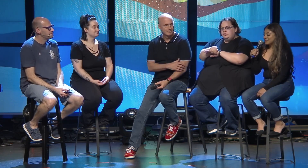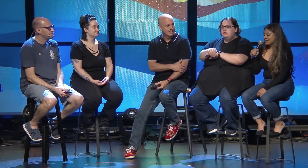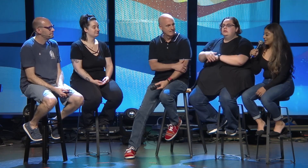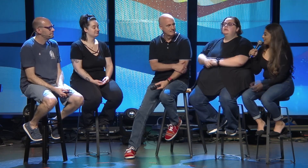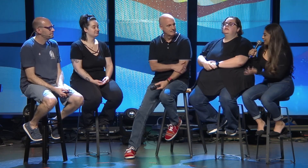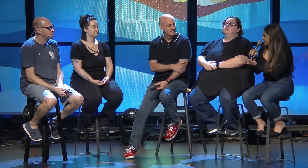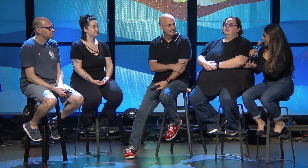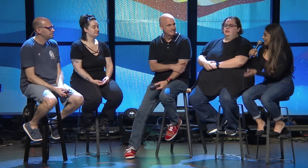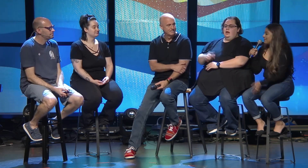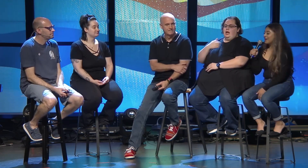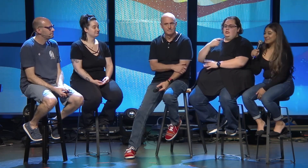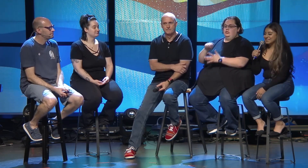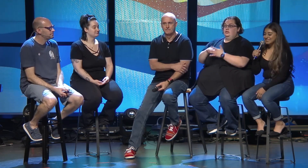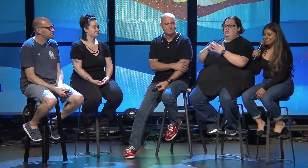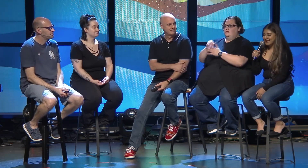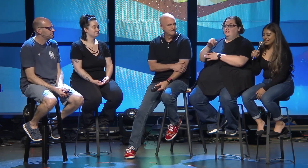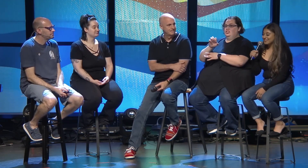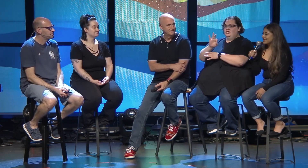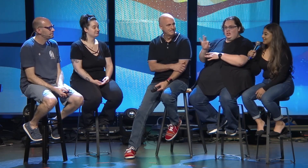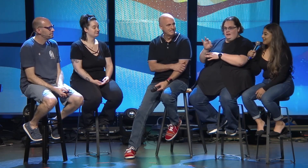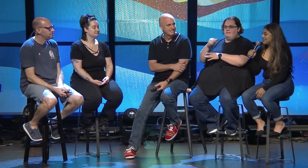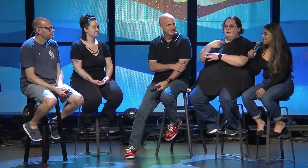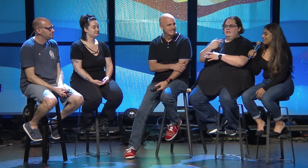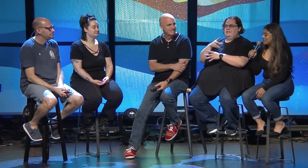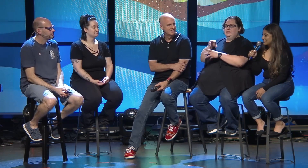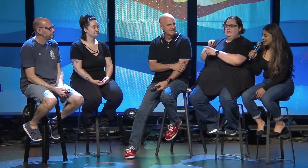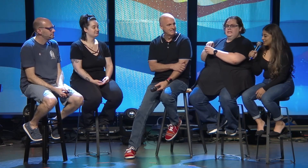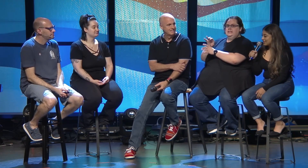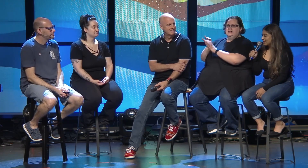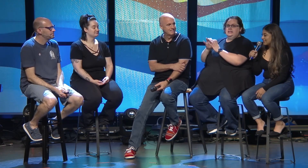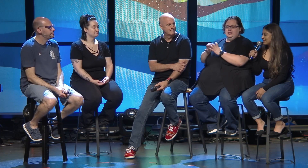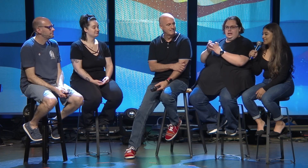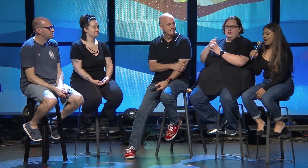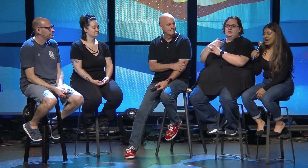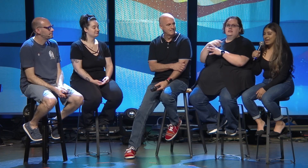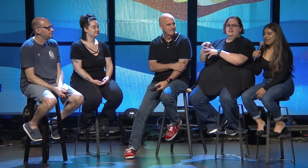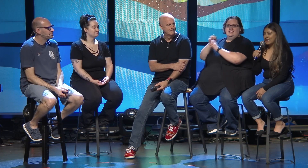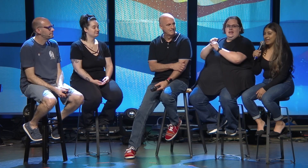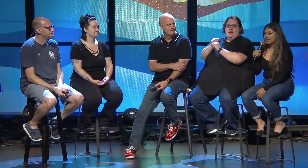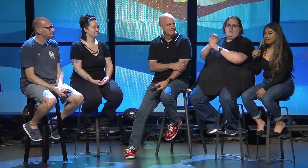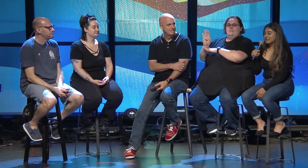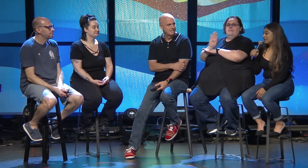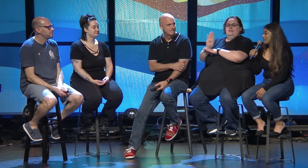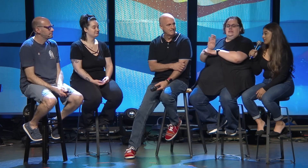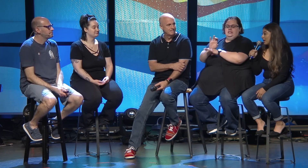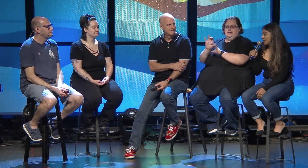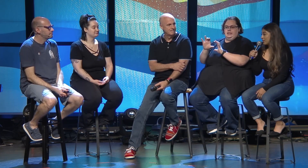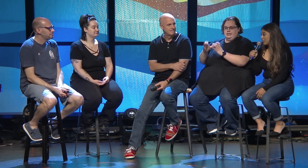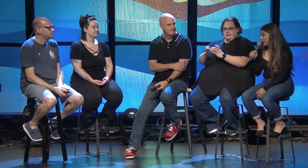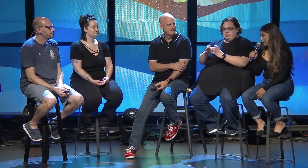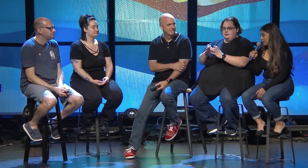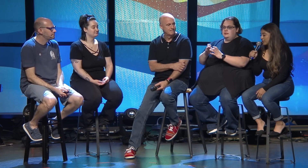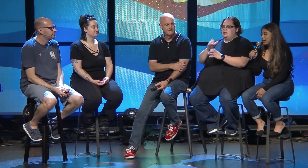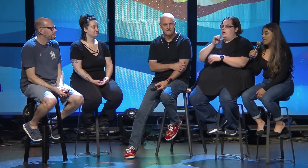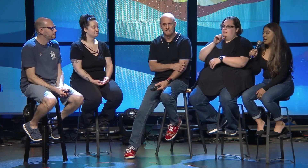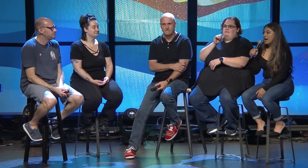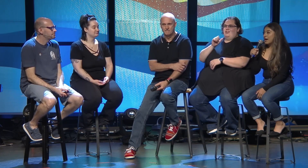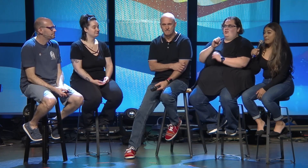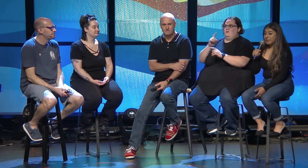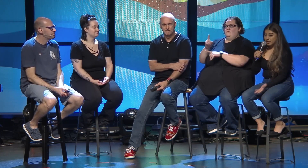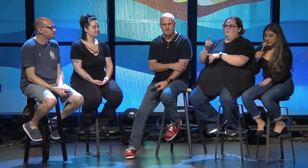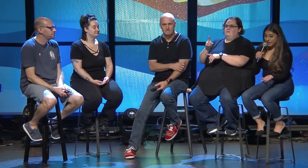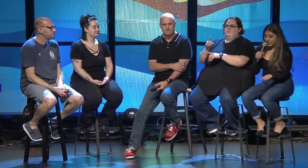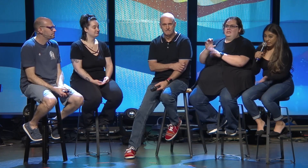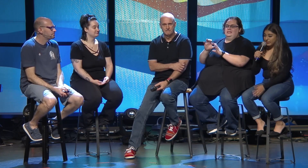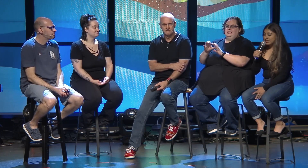I started with Jeff. I was in his class taking business courses. Was not going to go to college.